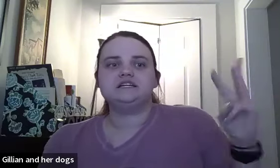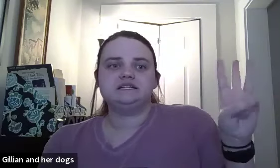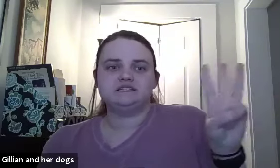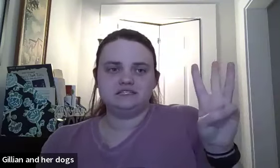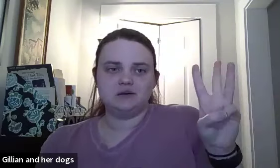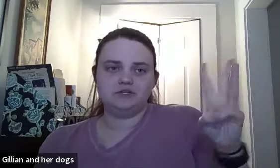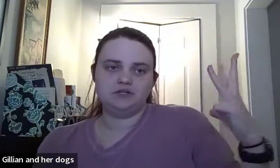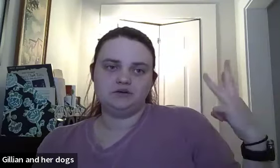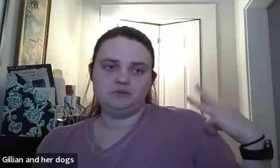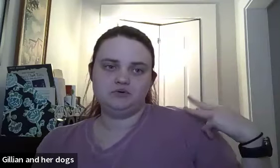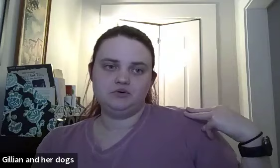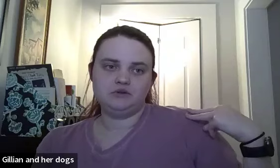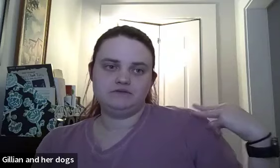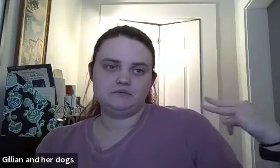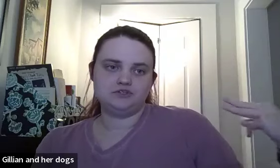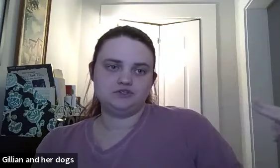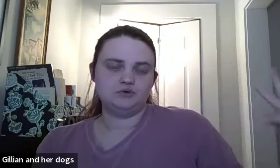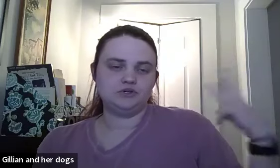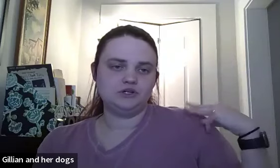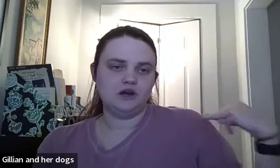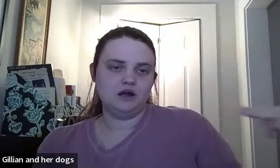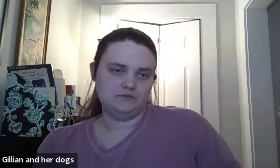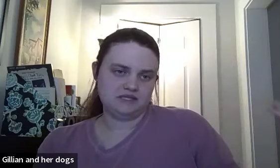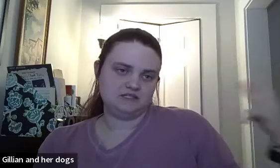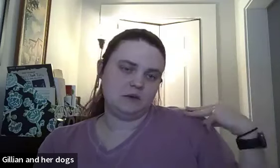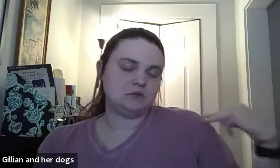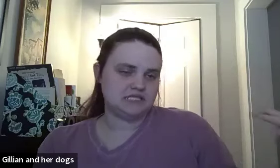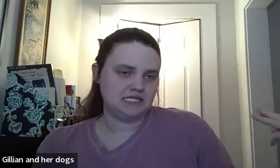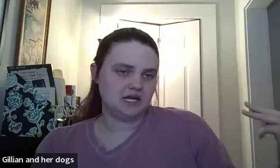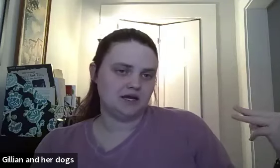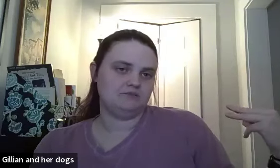Washington, it's a W and you pull it from your shoulder. That's to represent